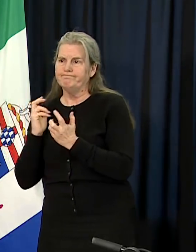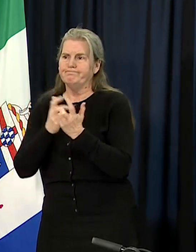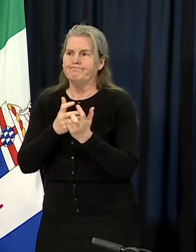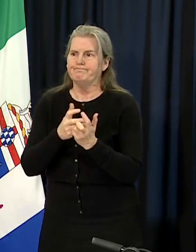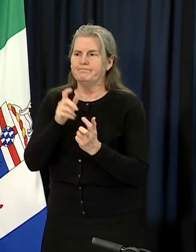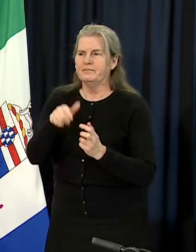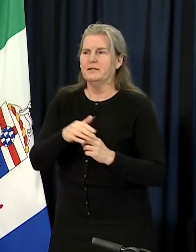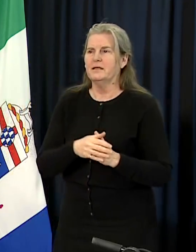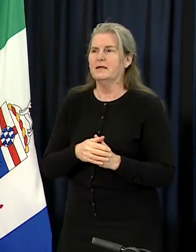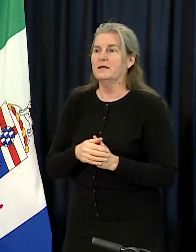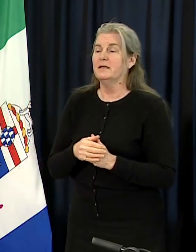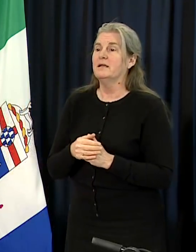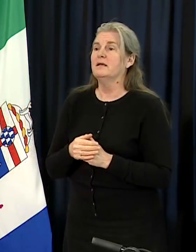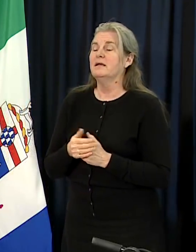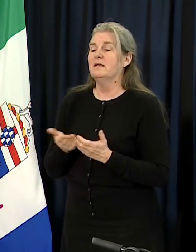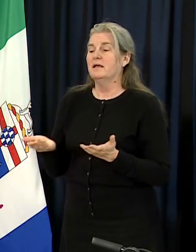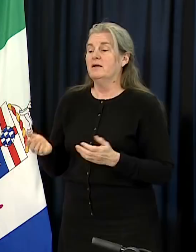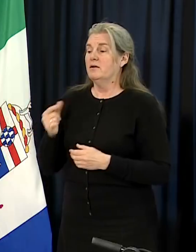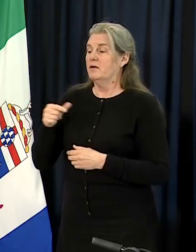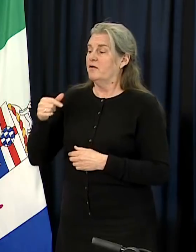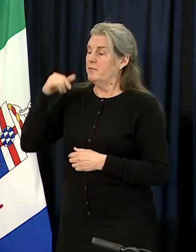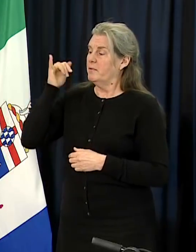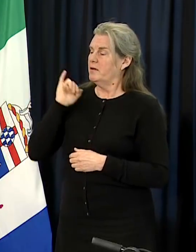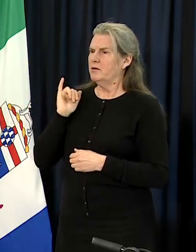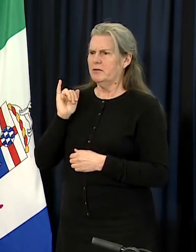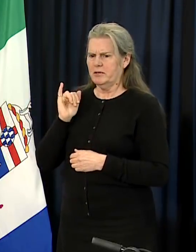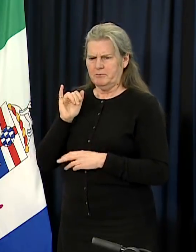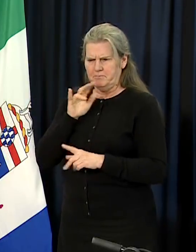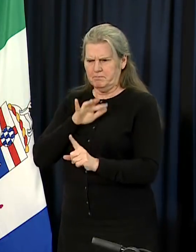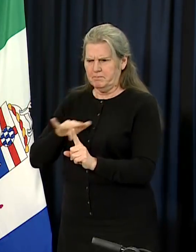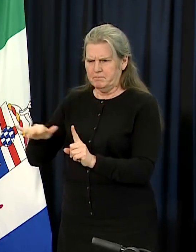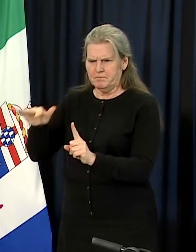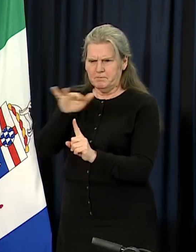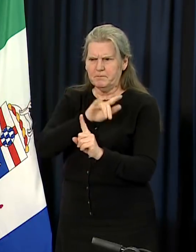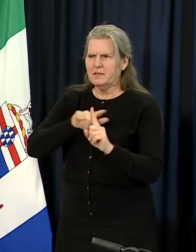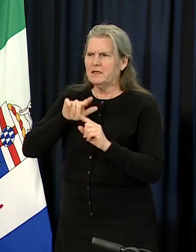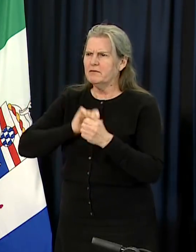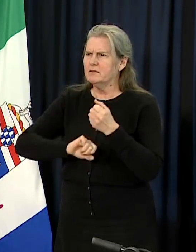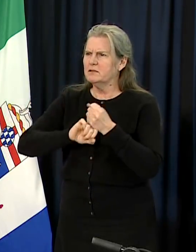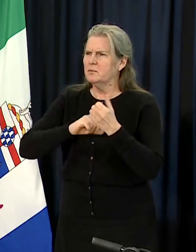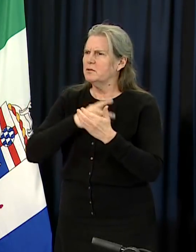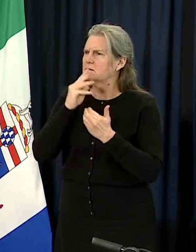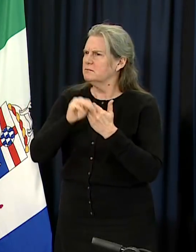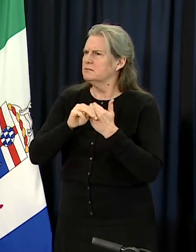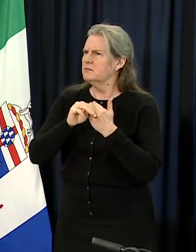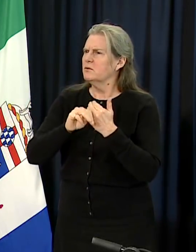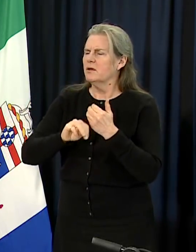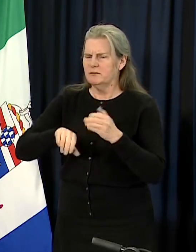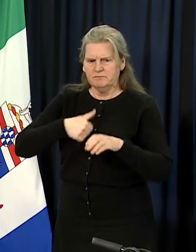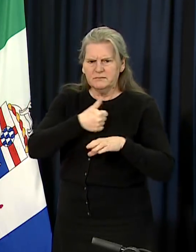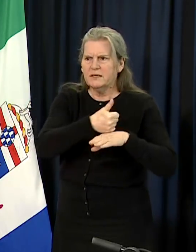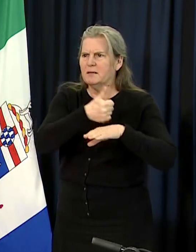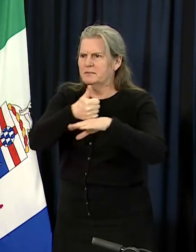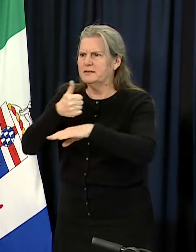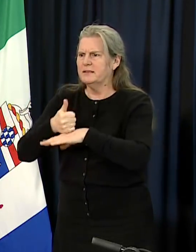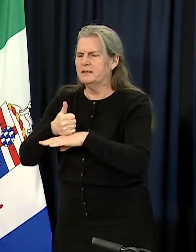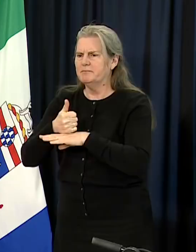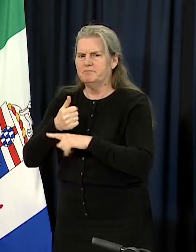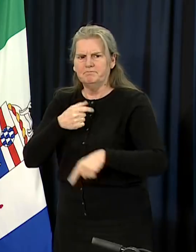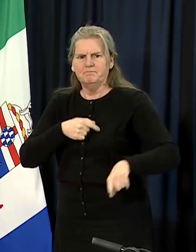The government of Yukon is continuing to identify new support systems to provide for Yukoners in